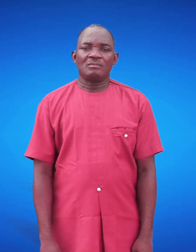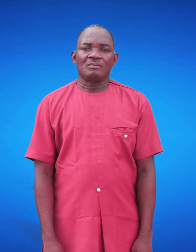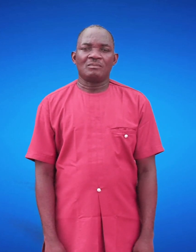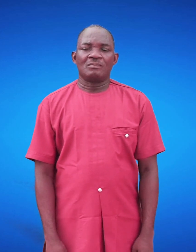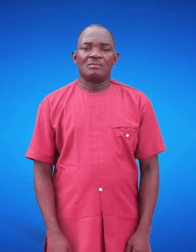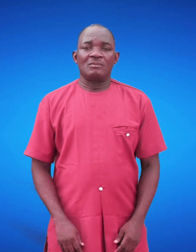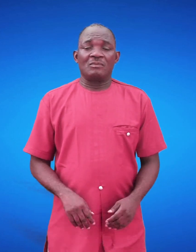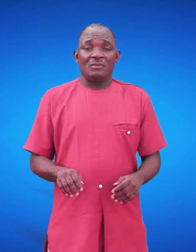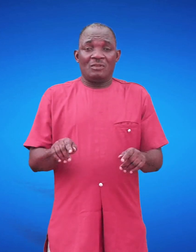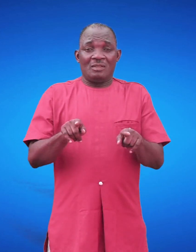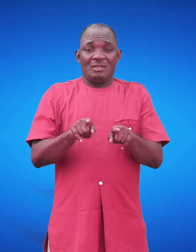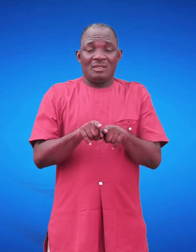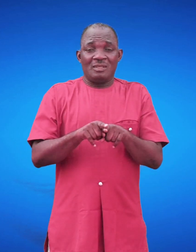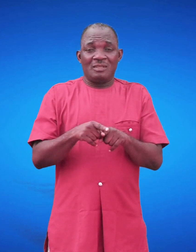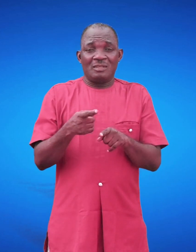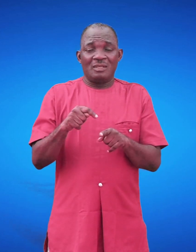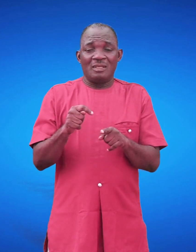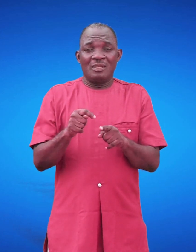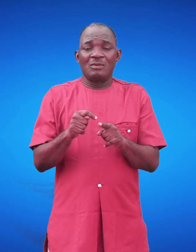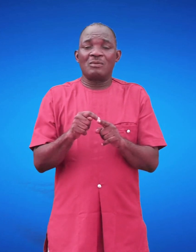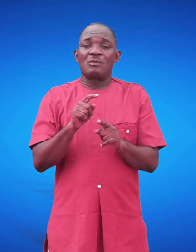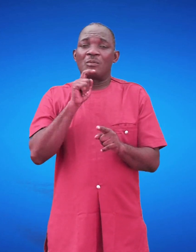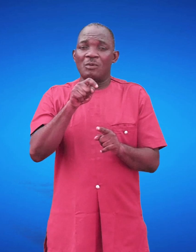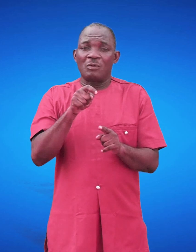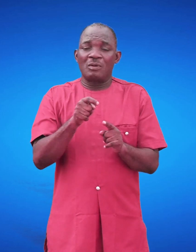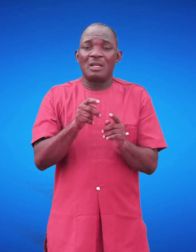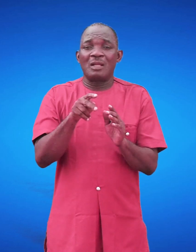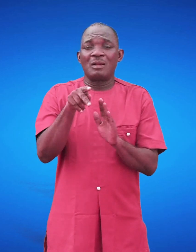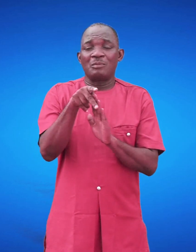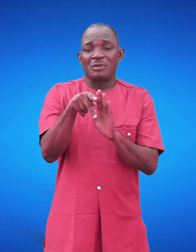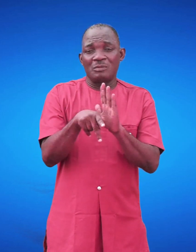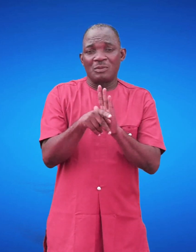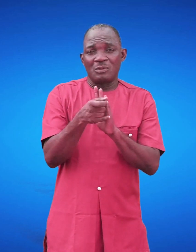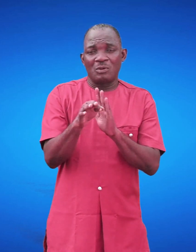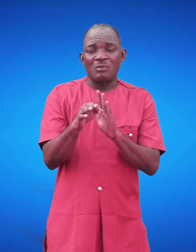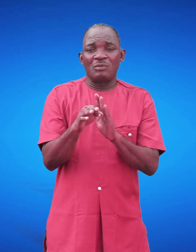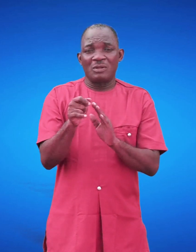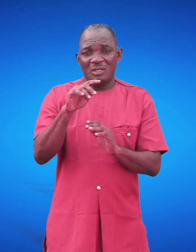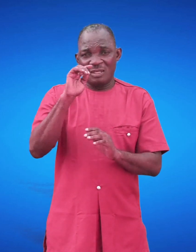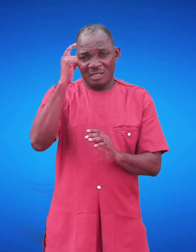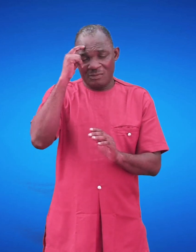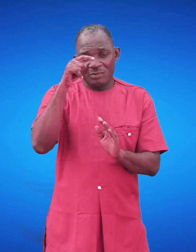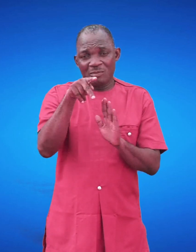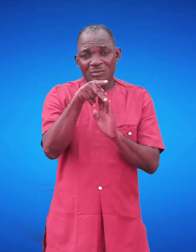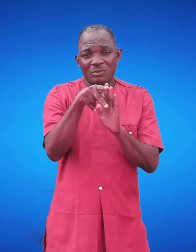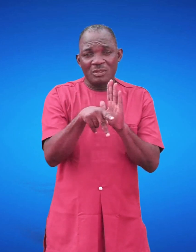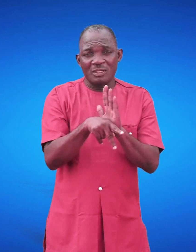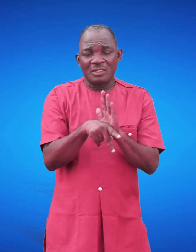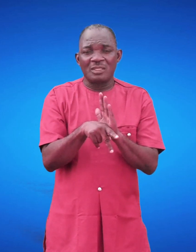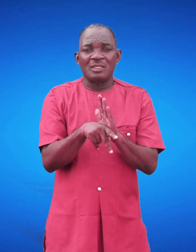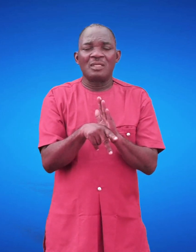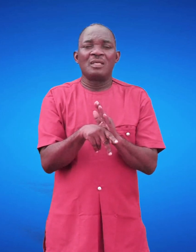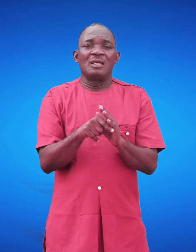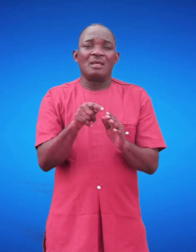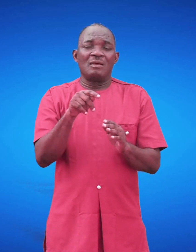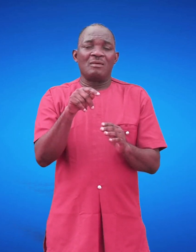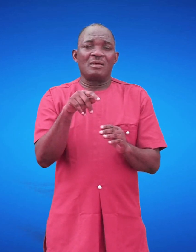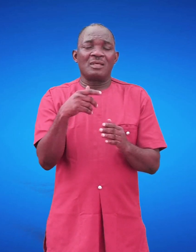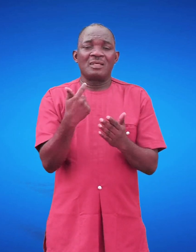As per the directive principles of state policy, the Fourth Republic